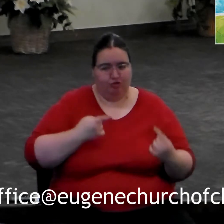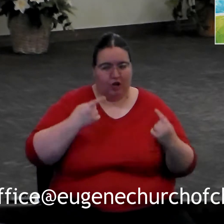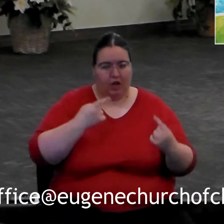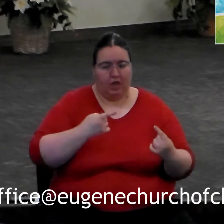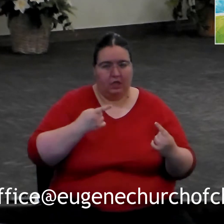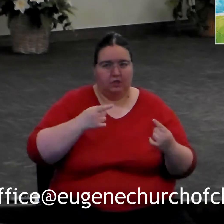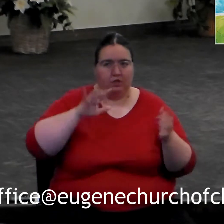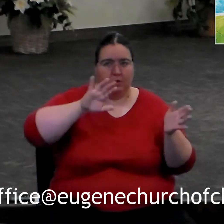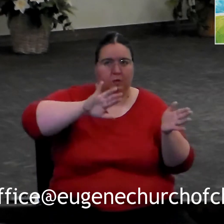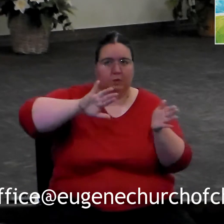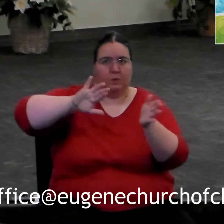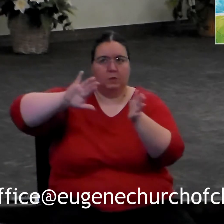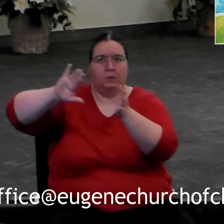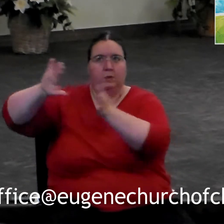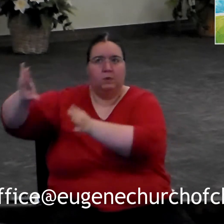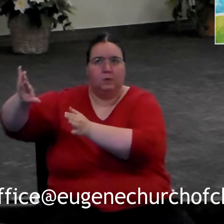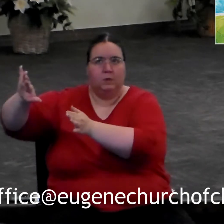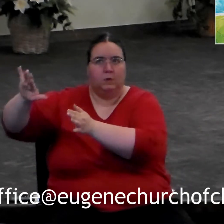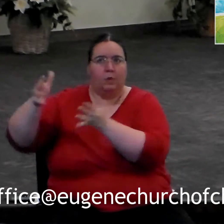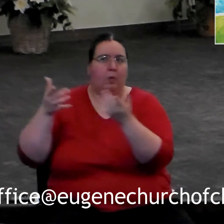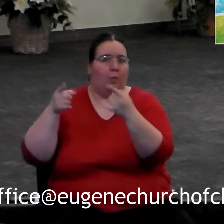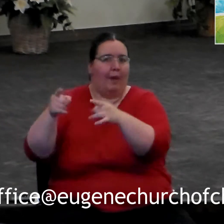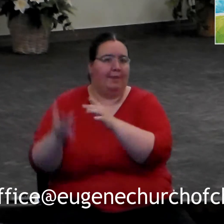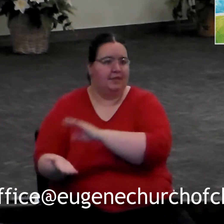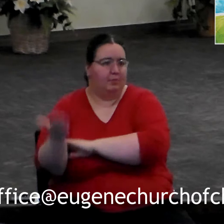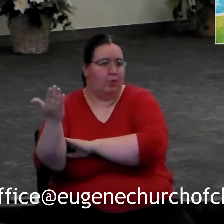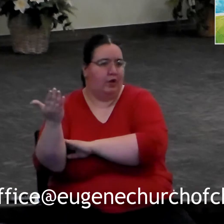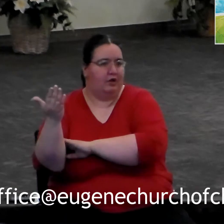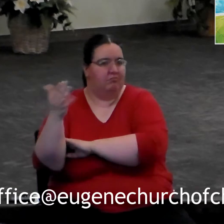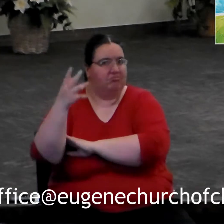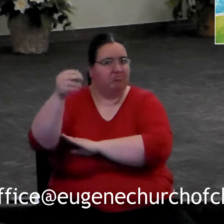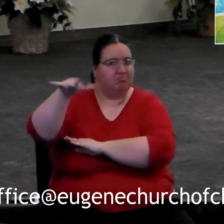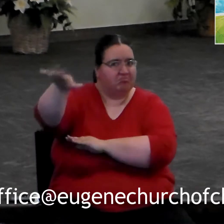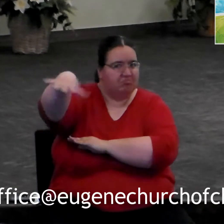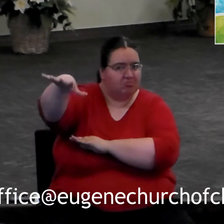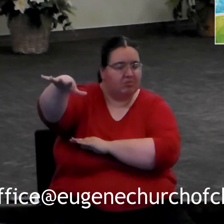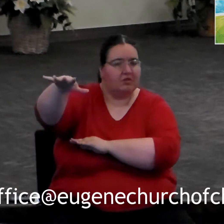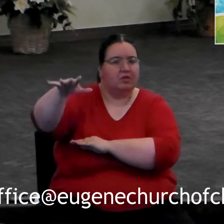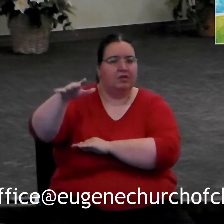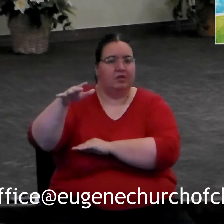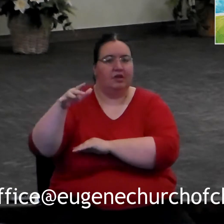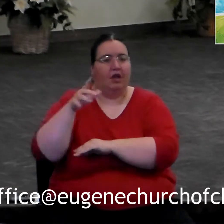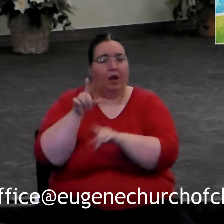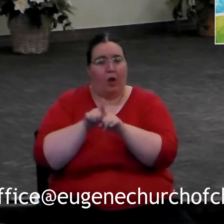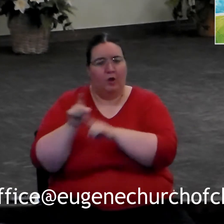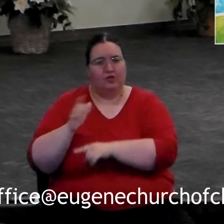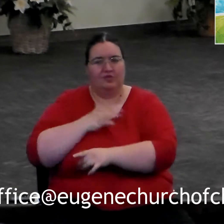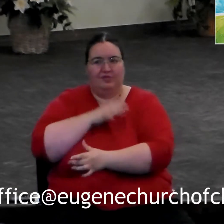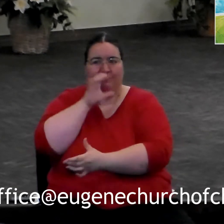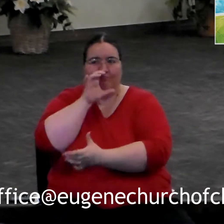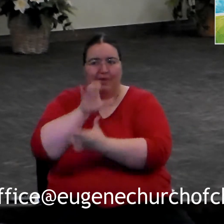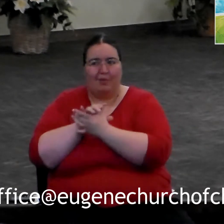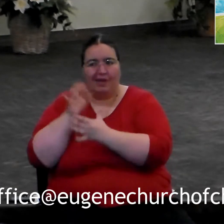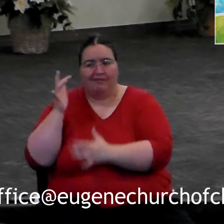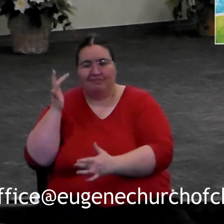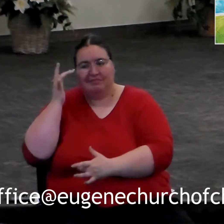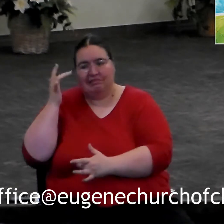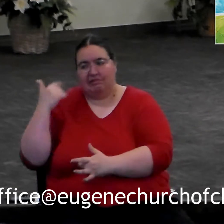of who we are. I have a hard time getting out of my head that my wife is not feeling well this morning and I had to leave because I have